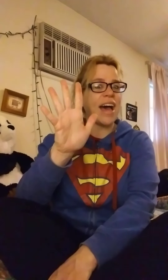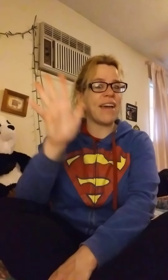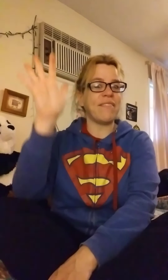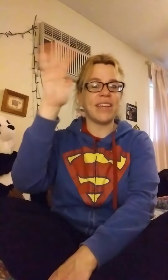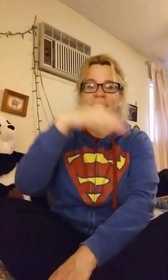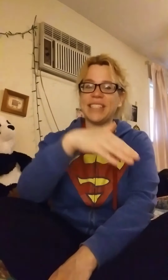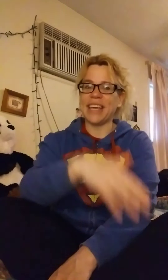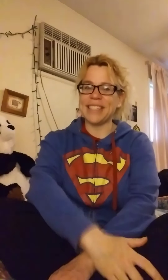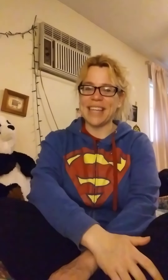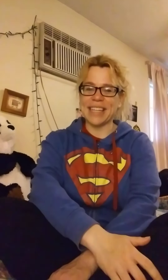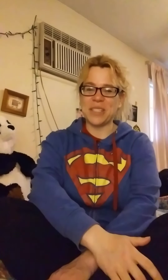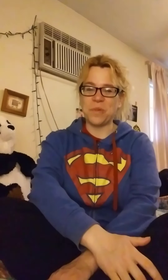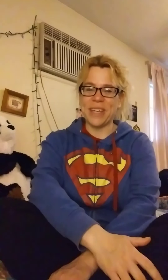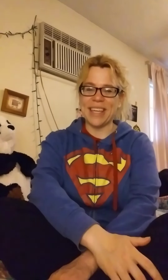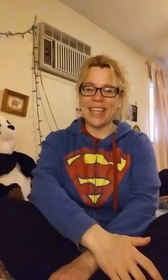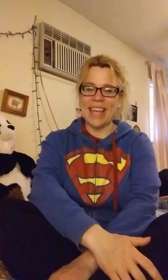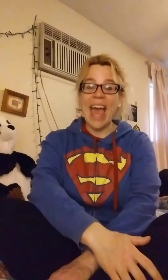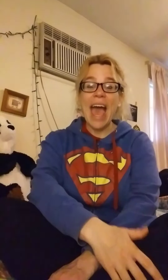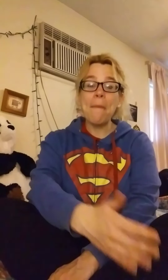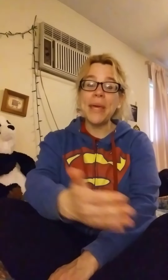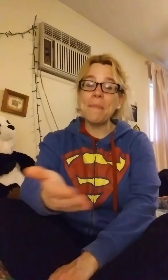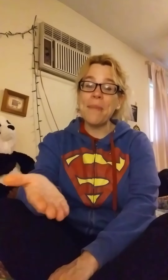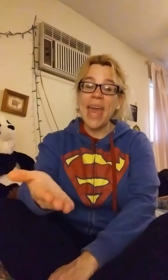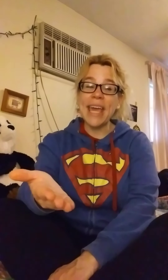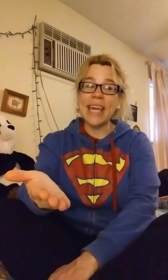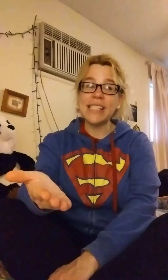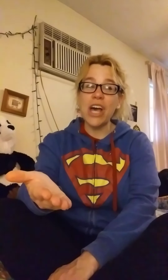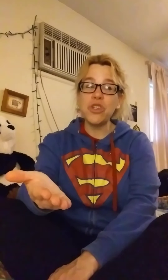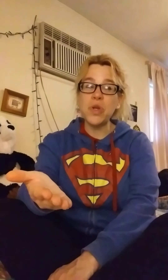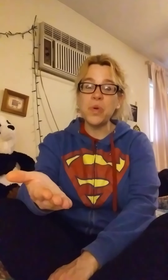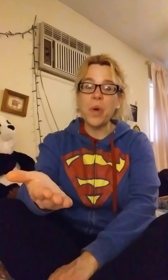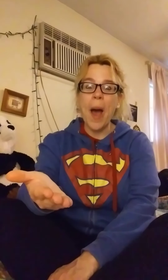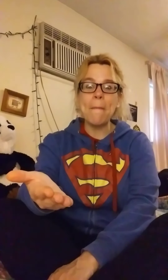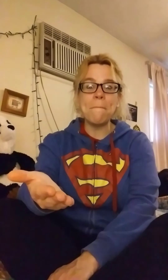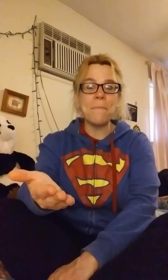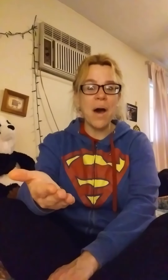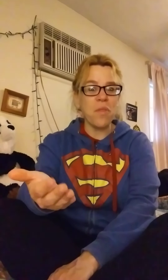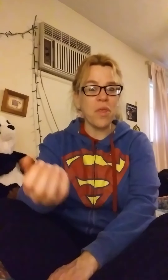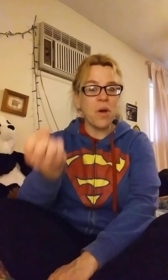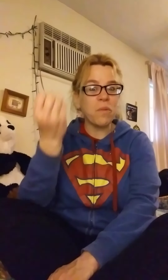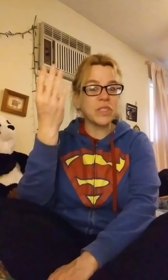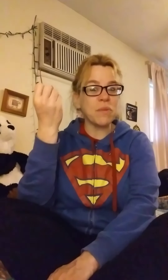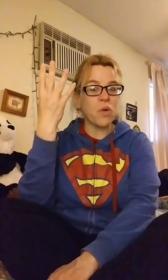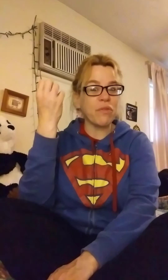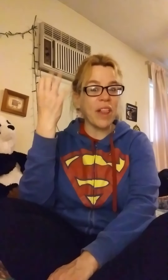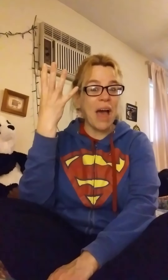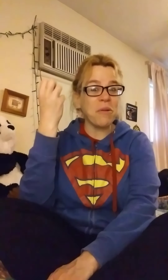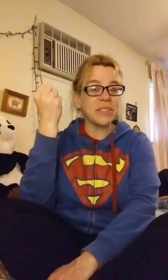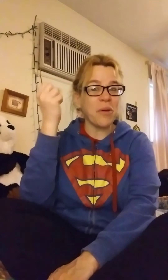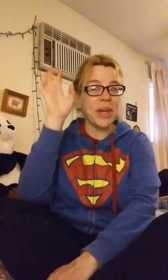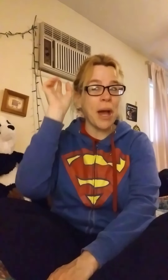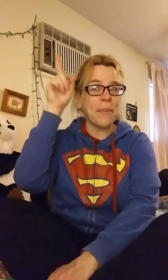1, 2, 3, 4, 5 days next week. Happy May! It's a new month. We'll see more flowers growing up,